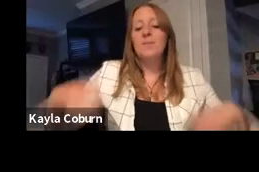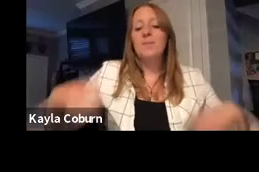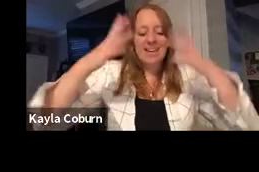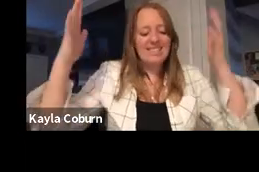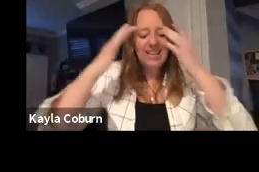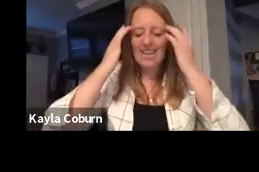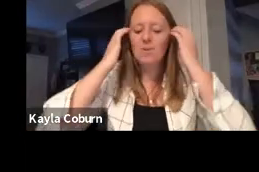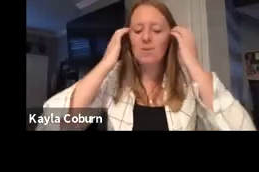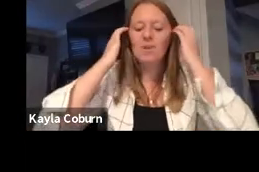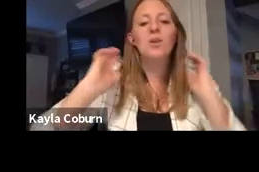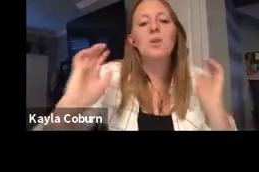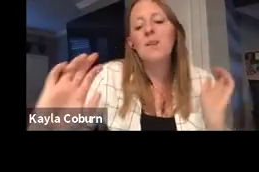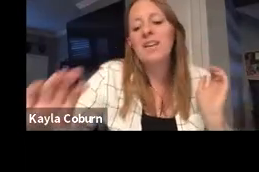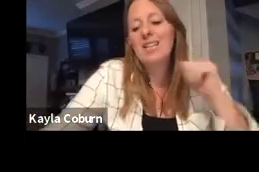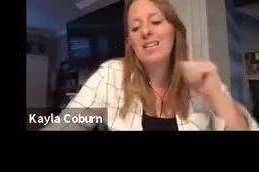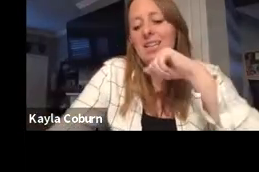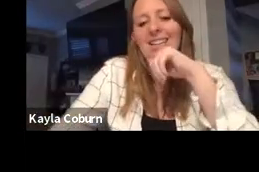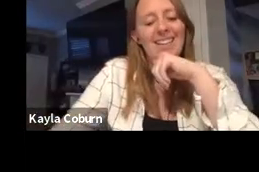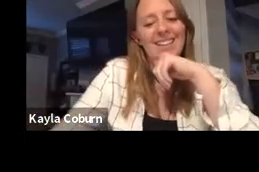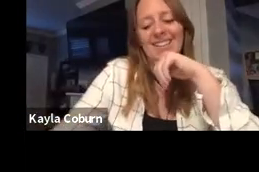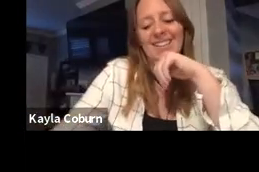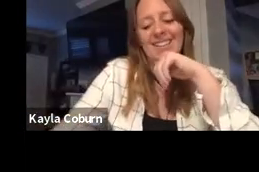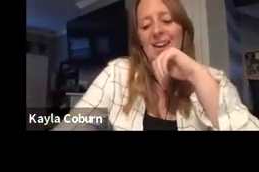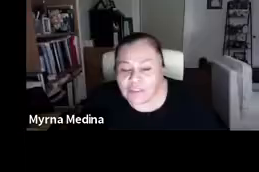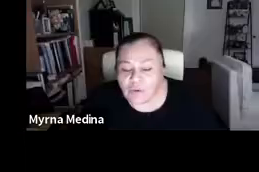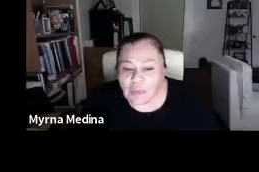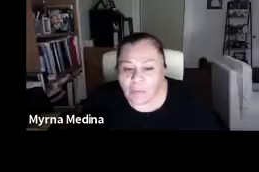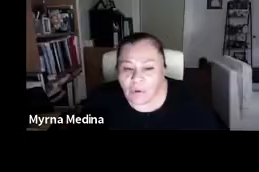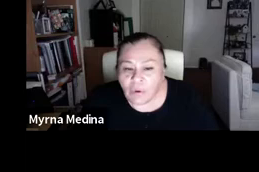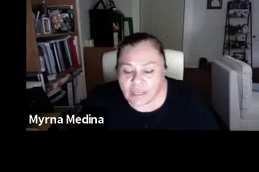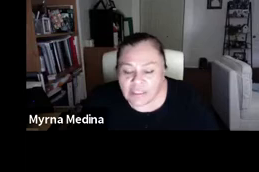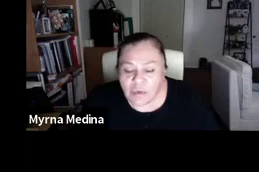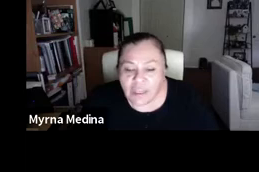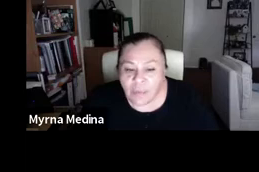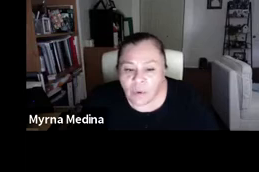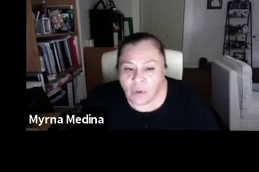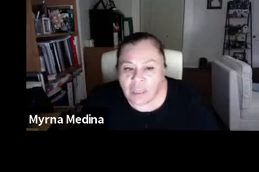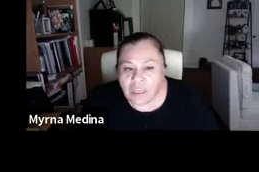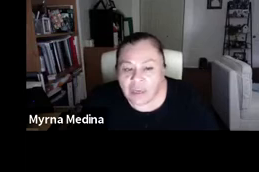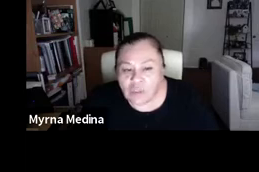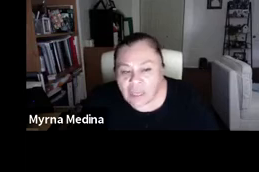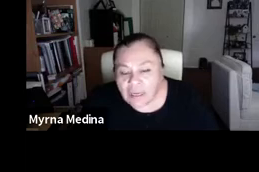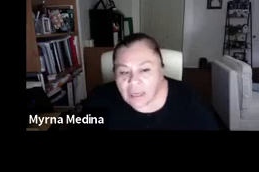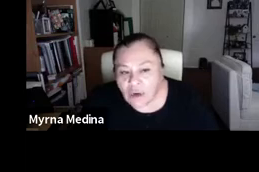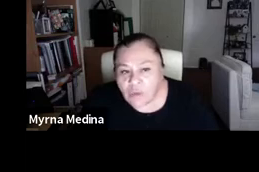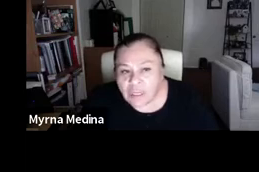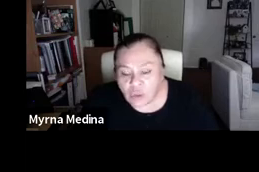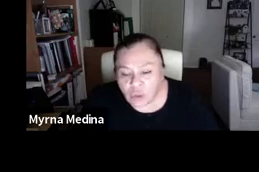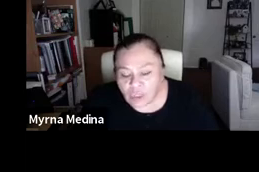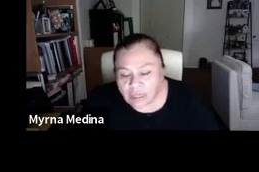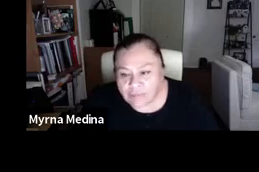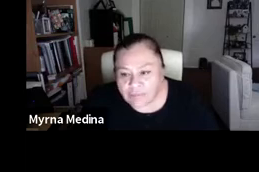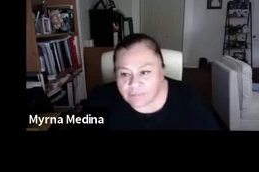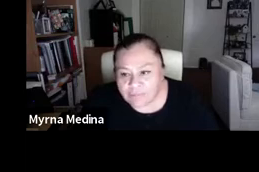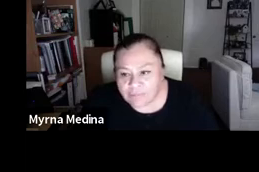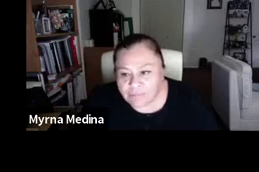So that is the example of total communication. Ese es un ejemplo de usar comunicación